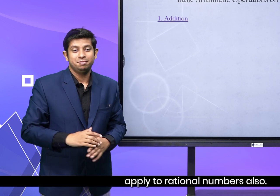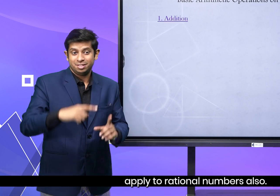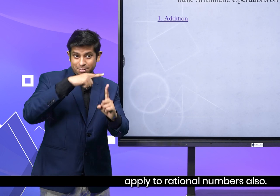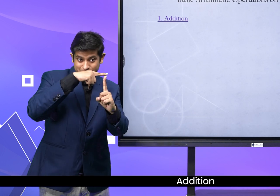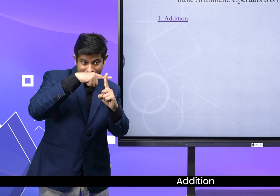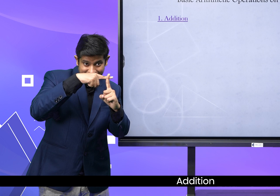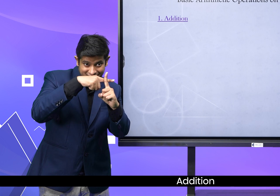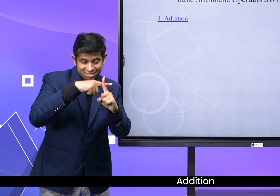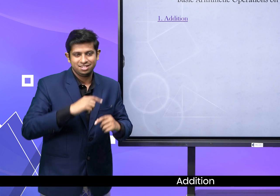Addition.